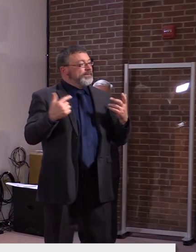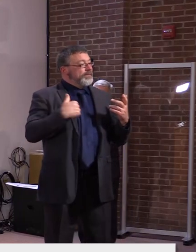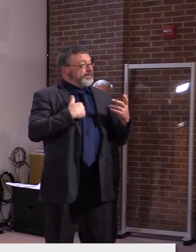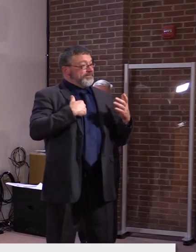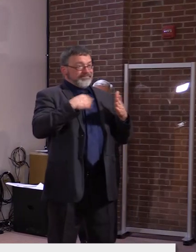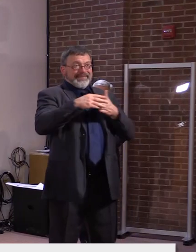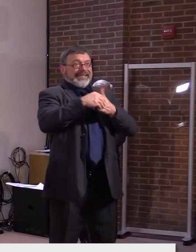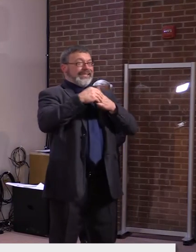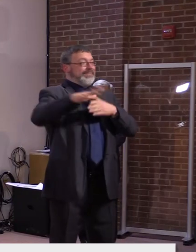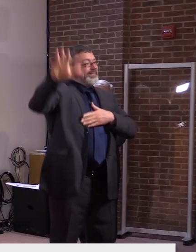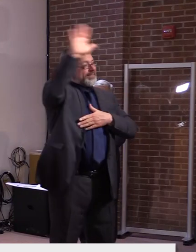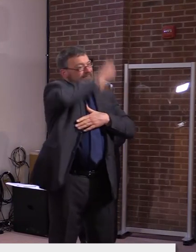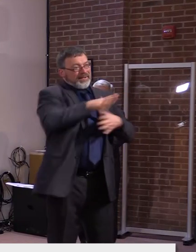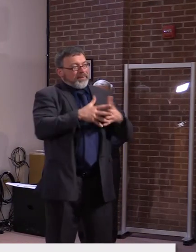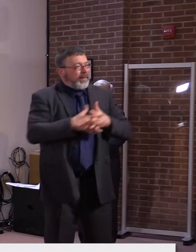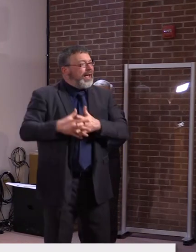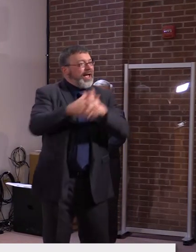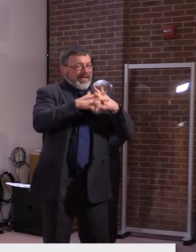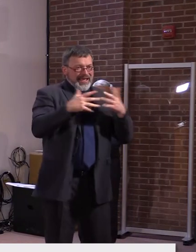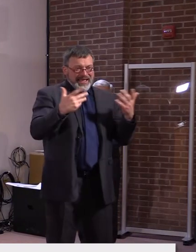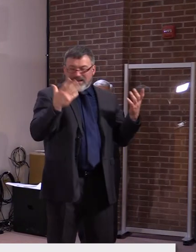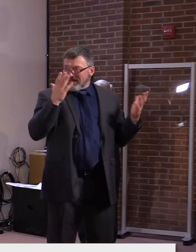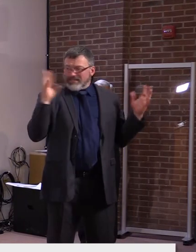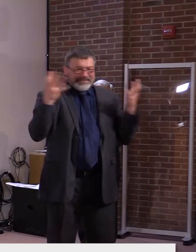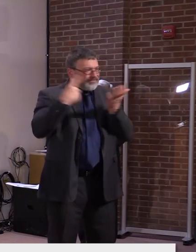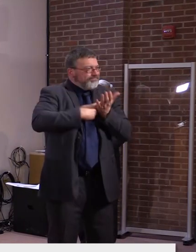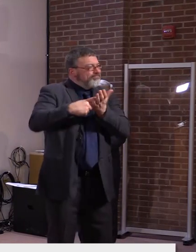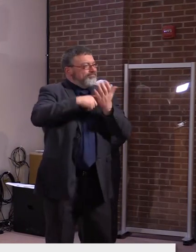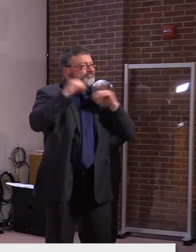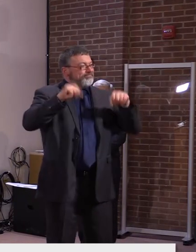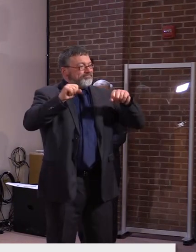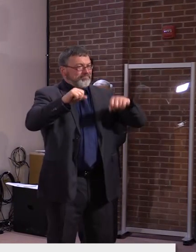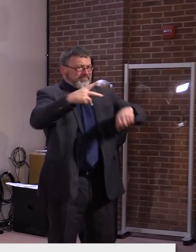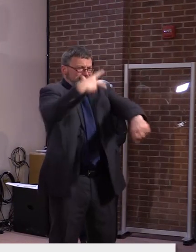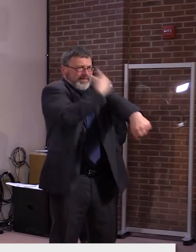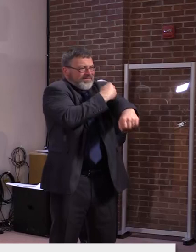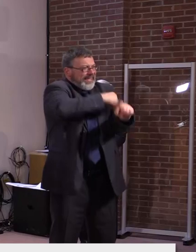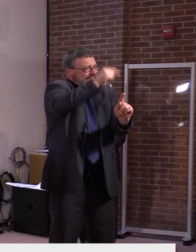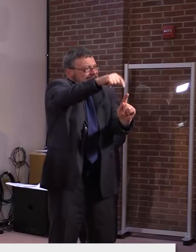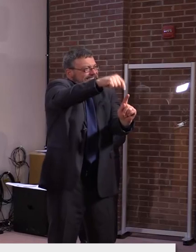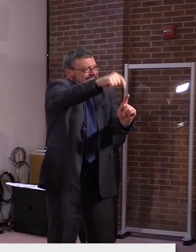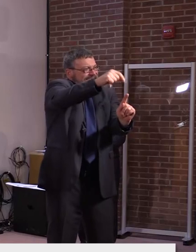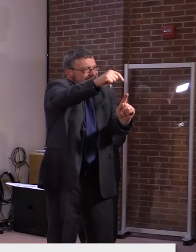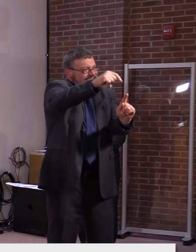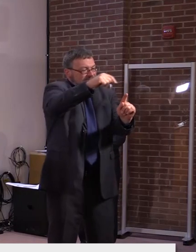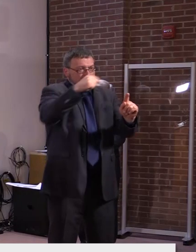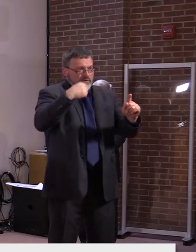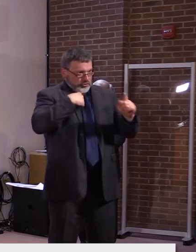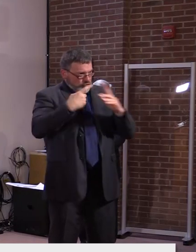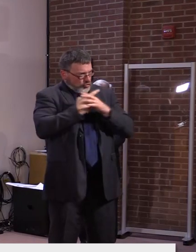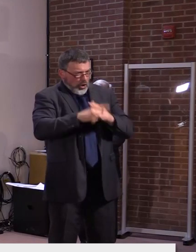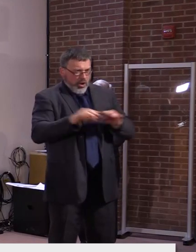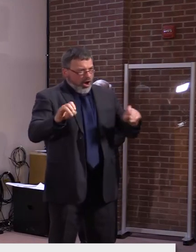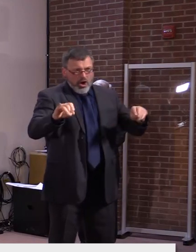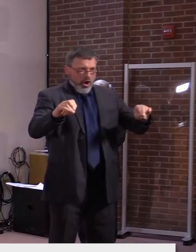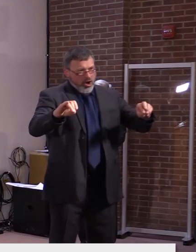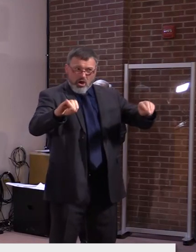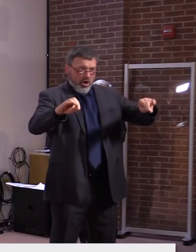Vermonters doing the right thing, wanting to get vaccinated. And we did so early.